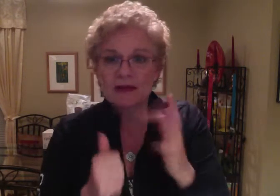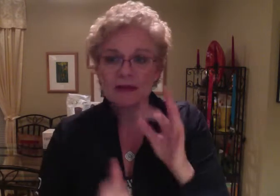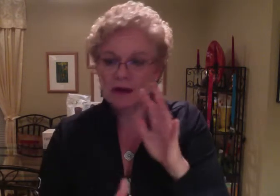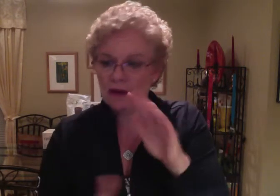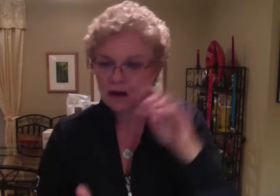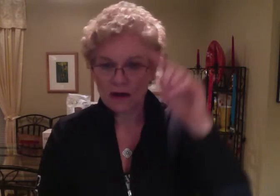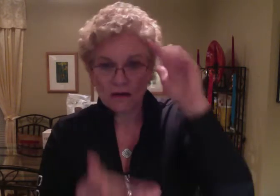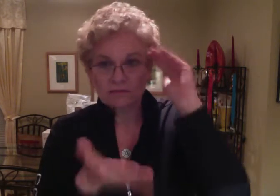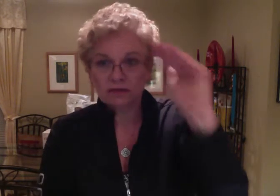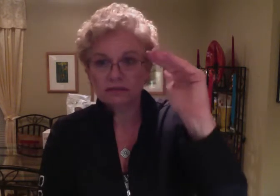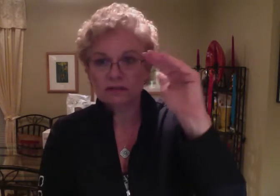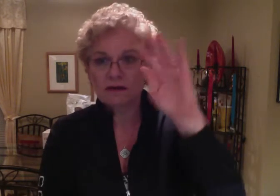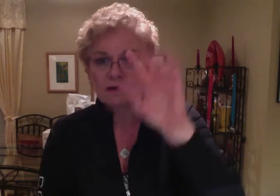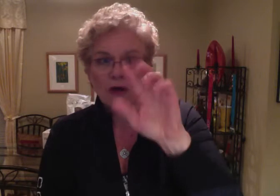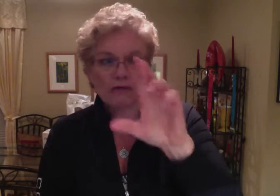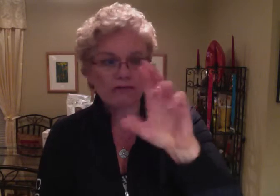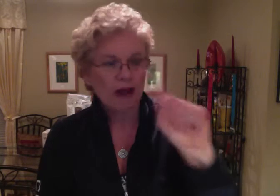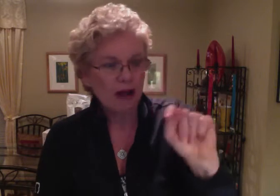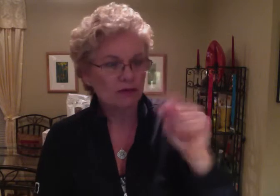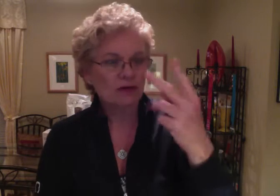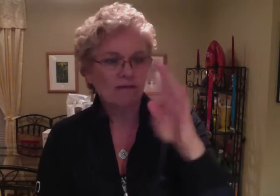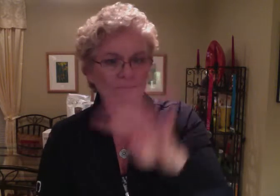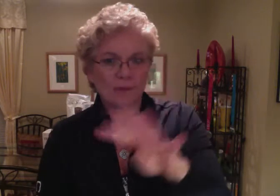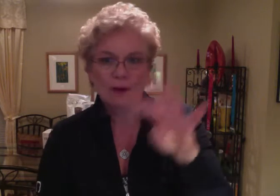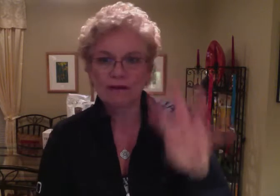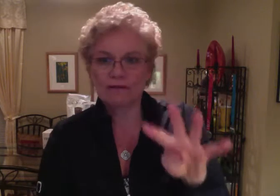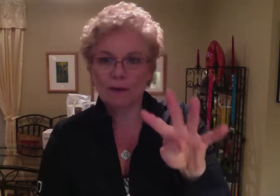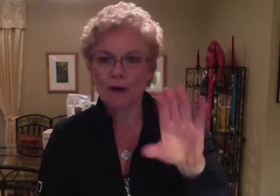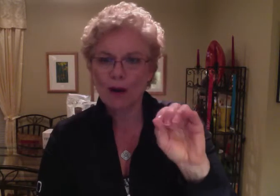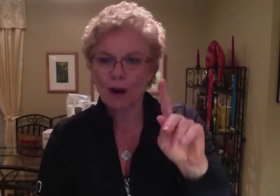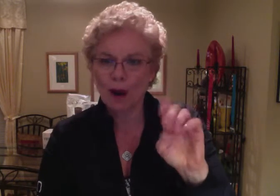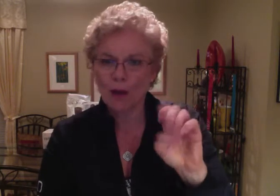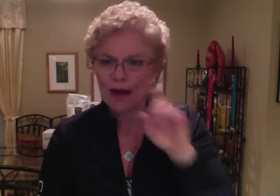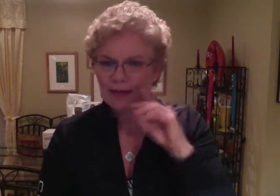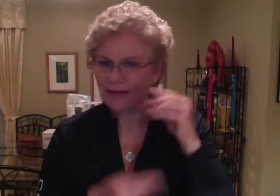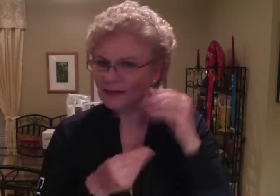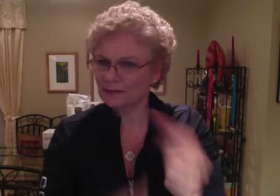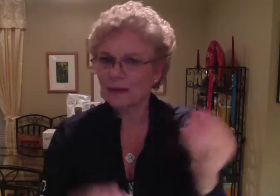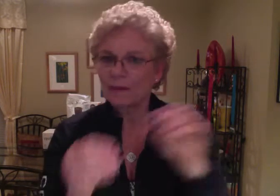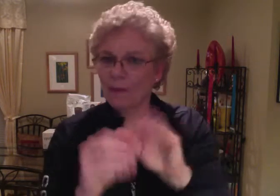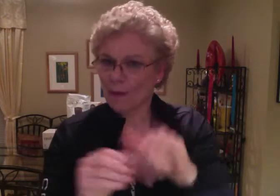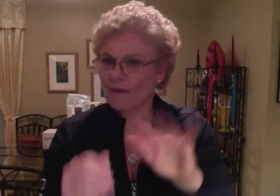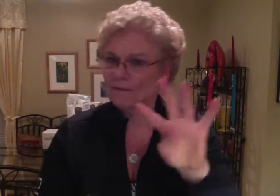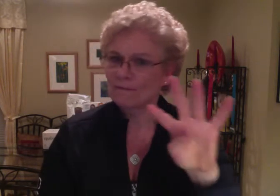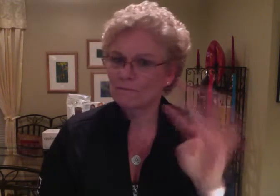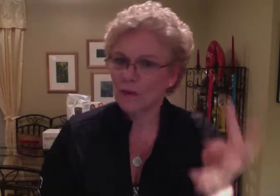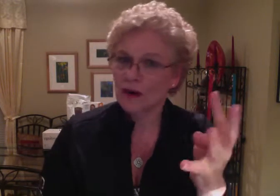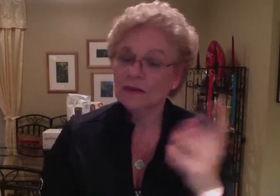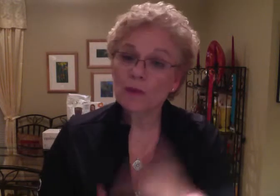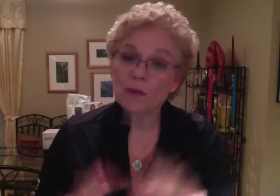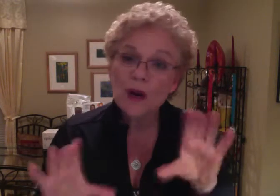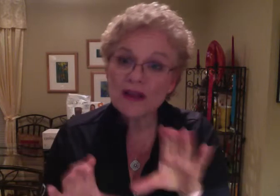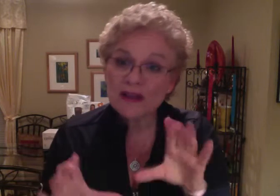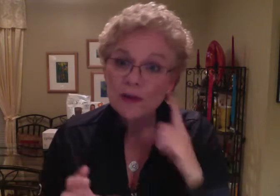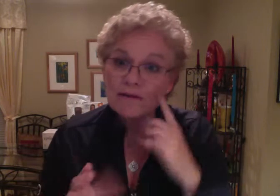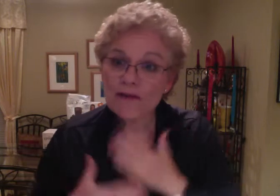this big. I'm pretty sure they probably spend more than $4. And what are they doing? Nothing. That's junk in